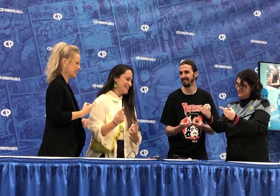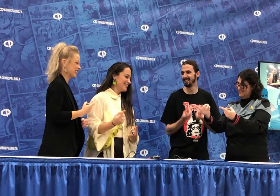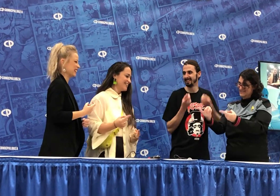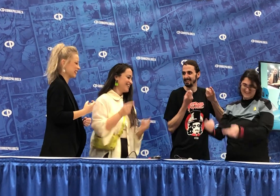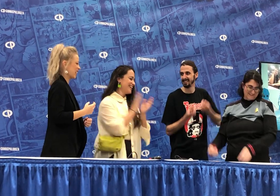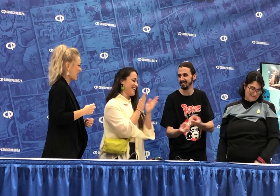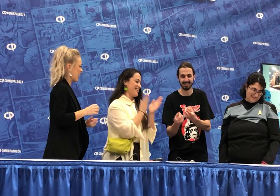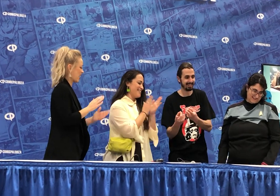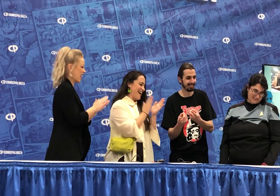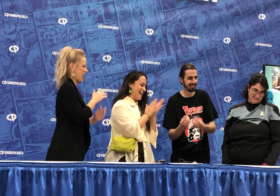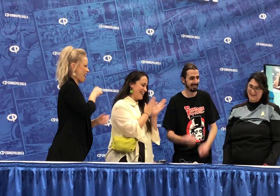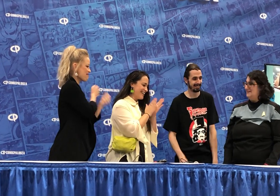I love that.